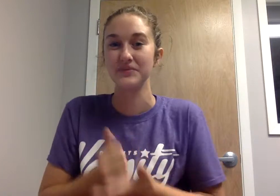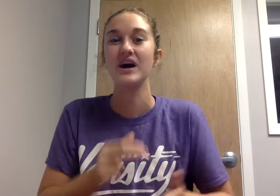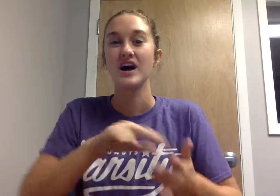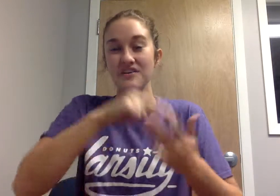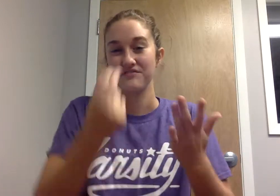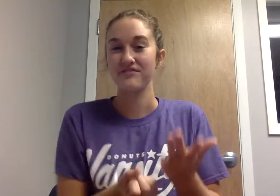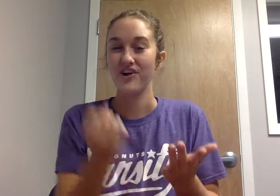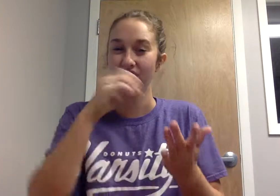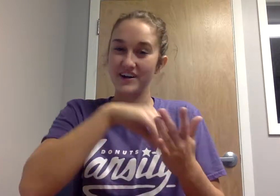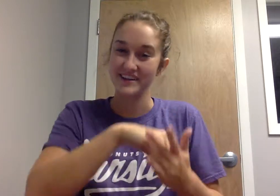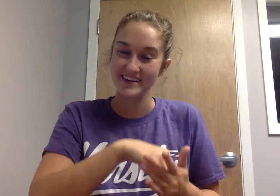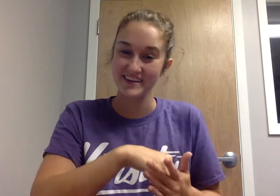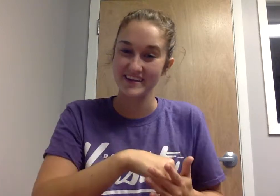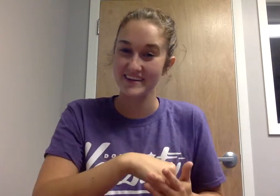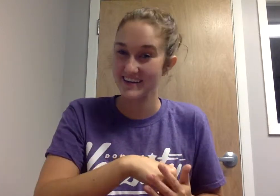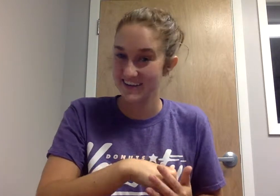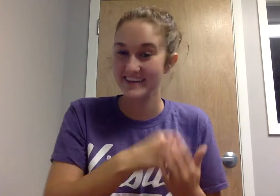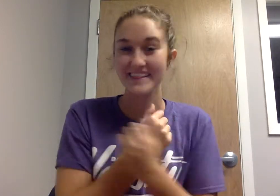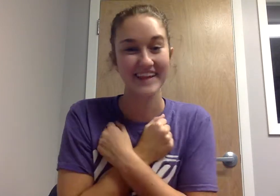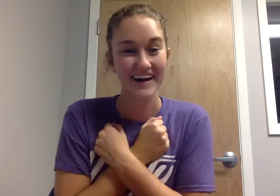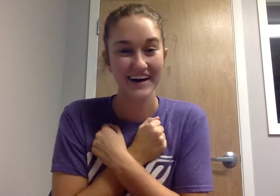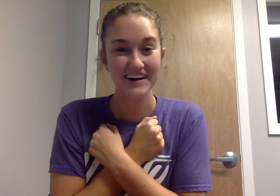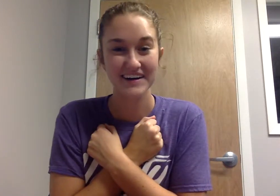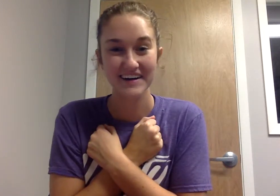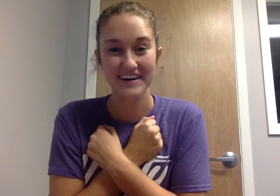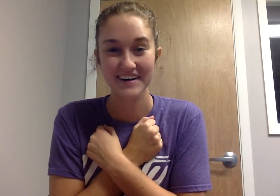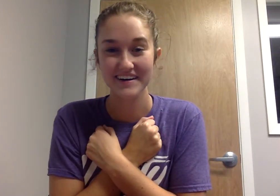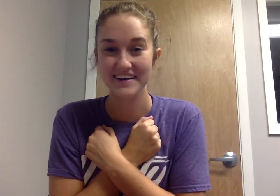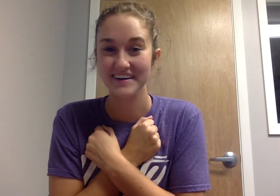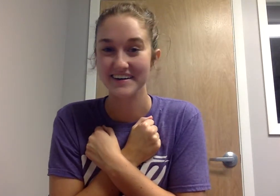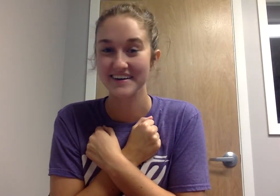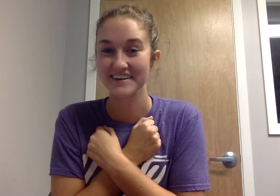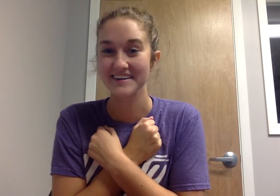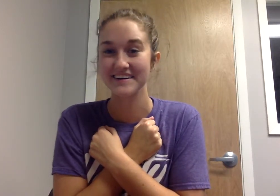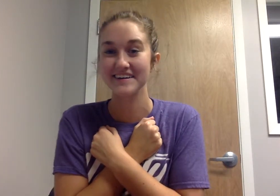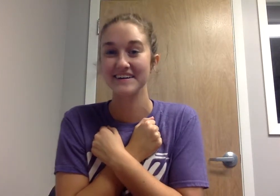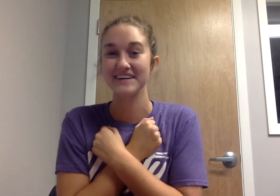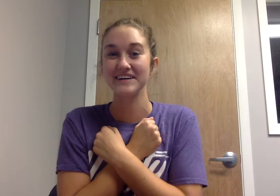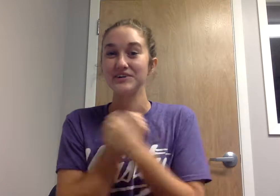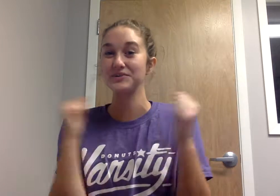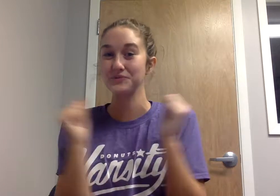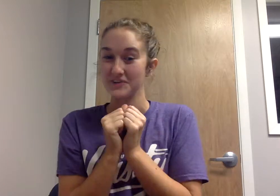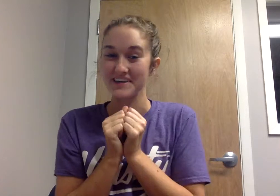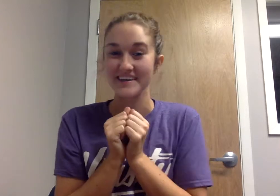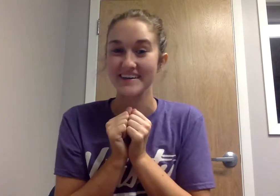falling in love with